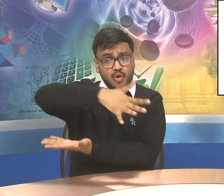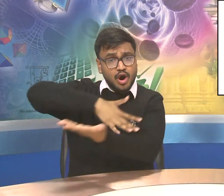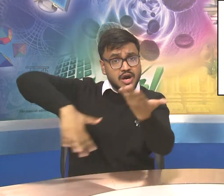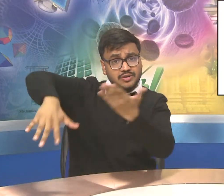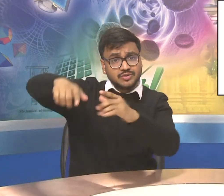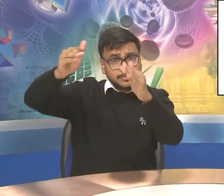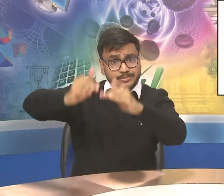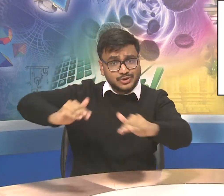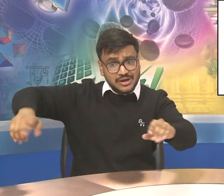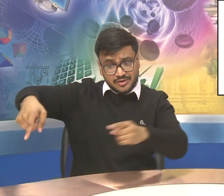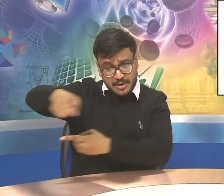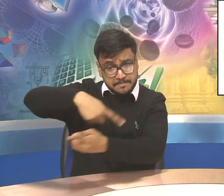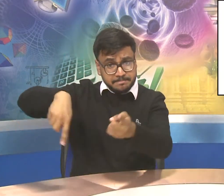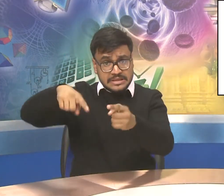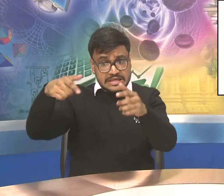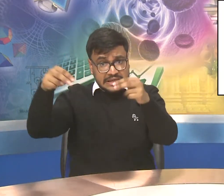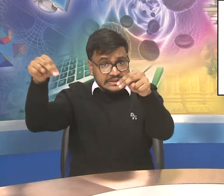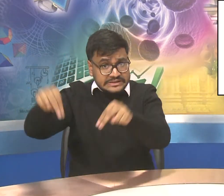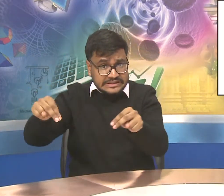Next is appropriate.